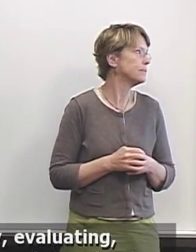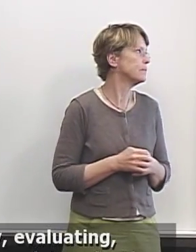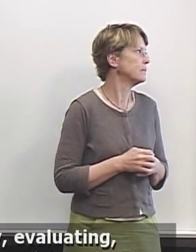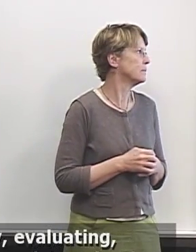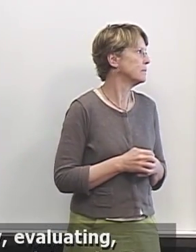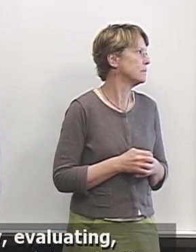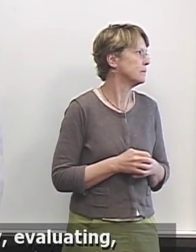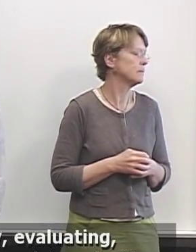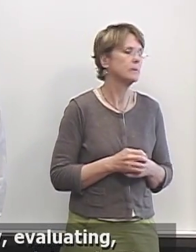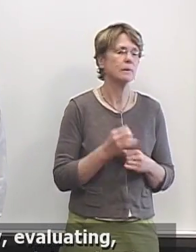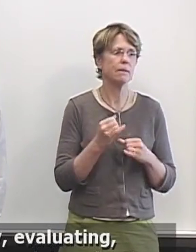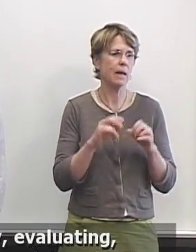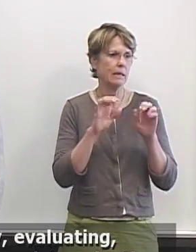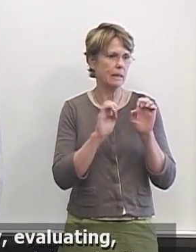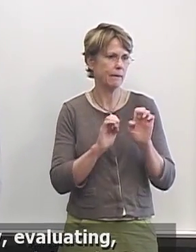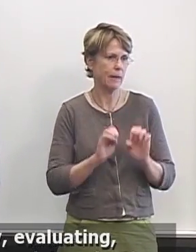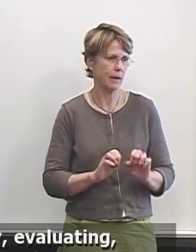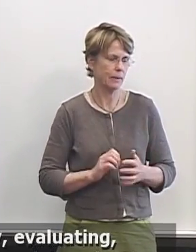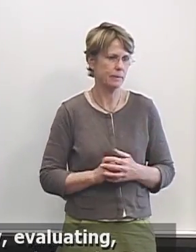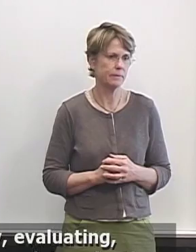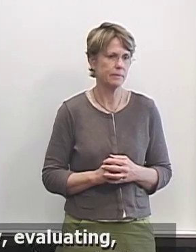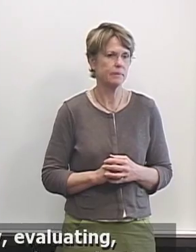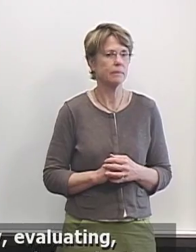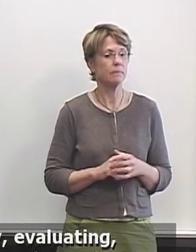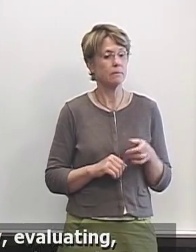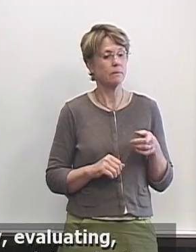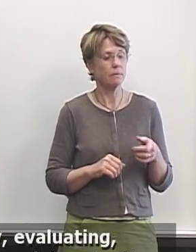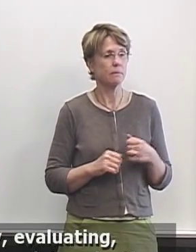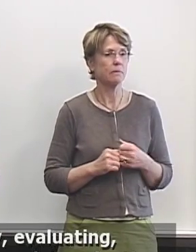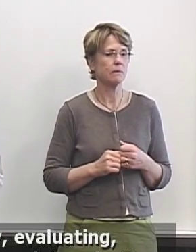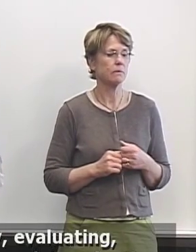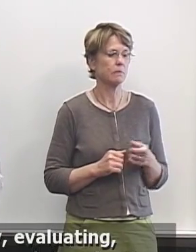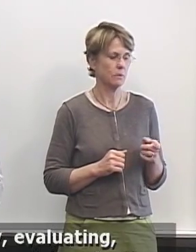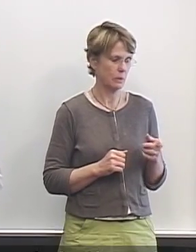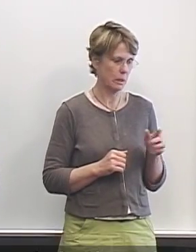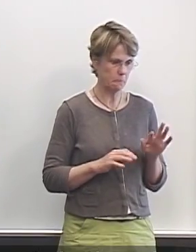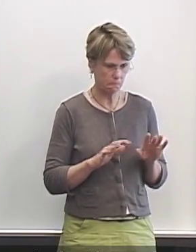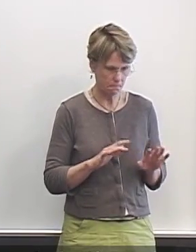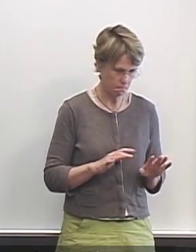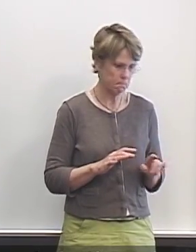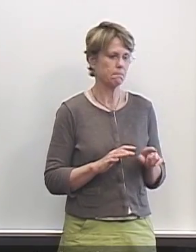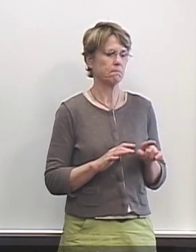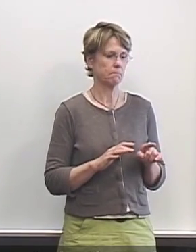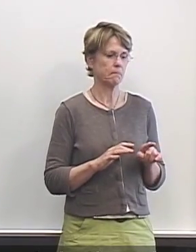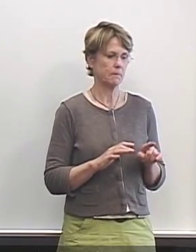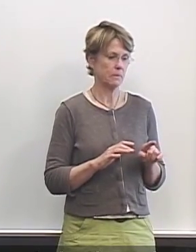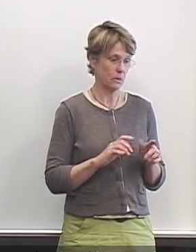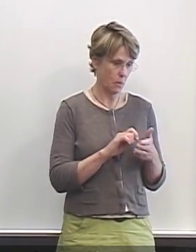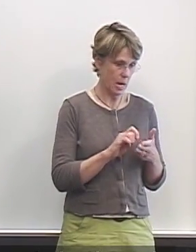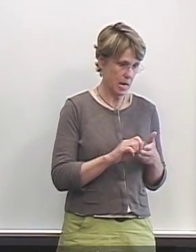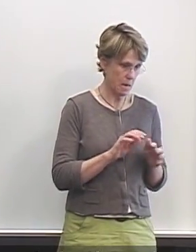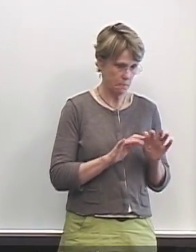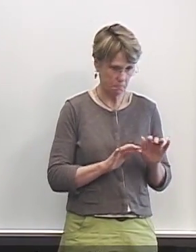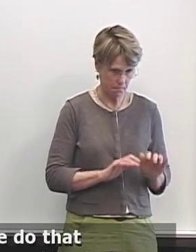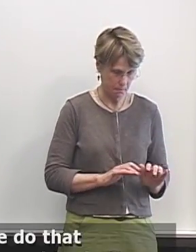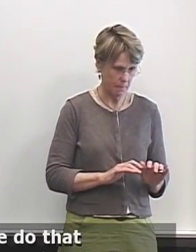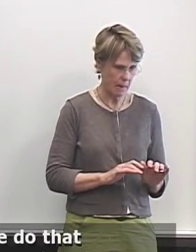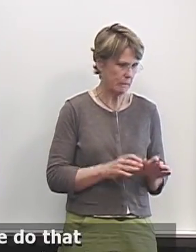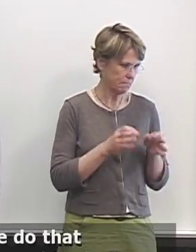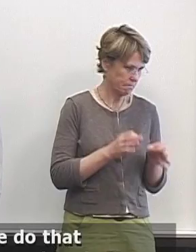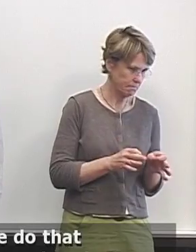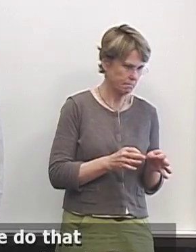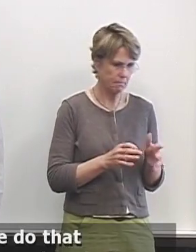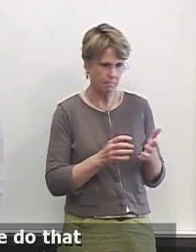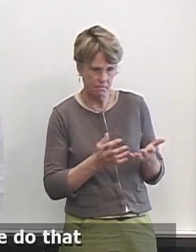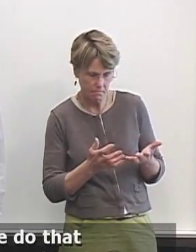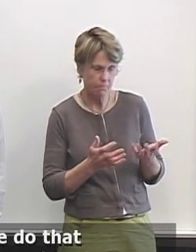And finally, evaluating, where we make a determination, where we judge a student's work. And